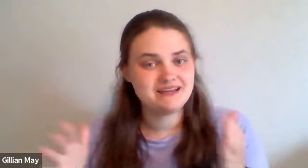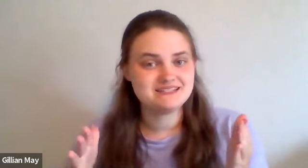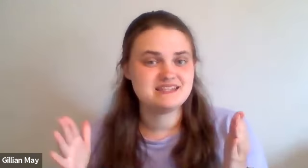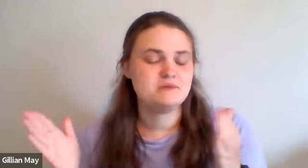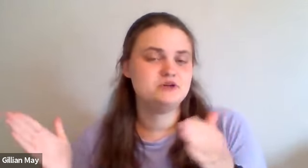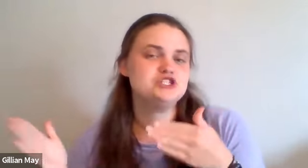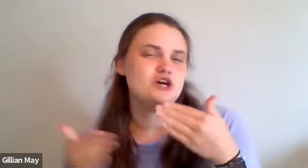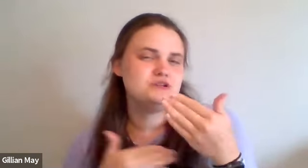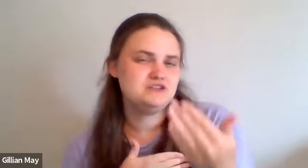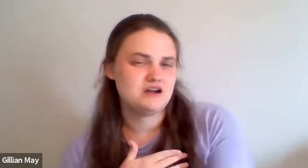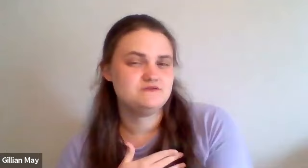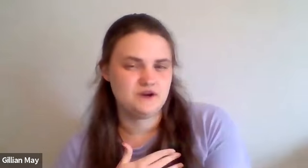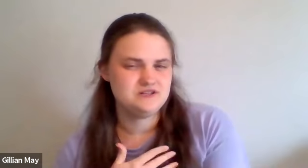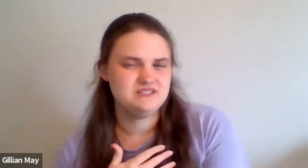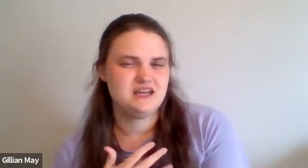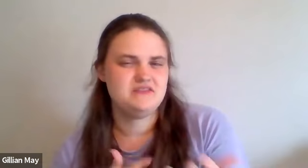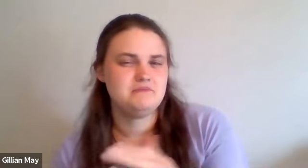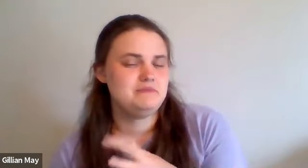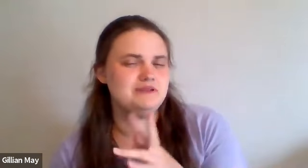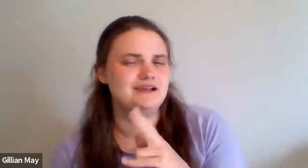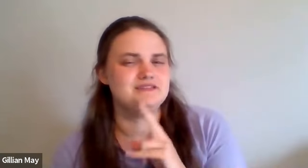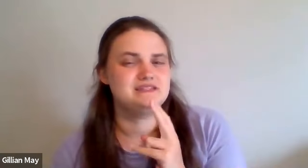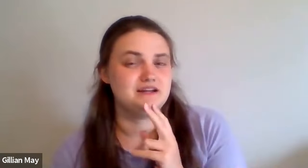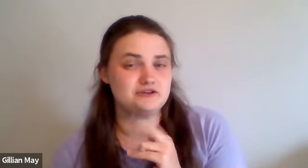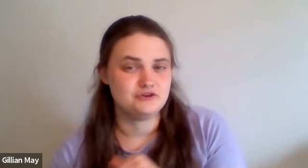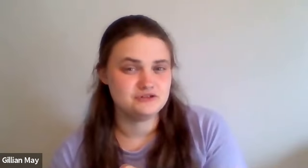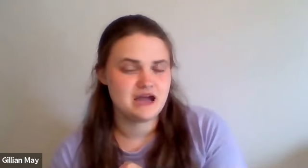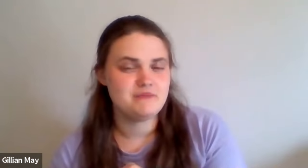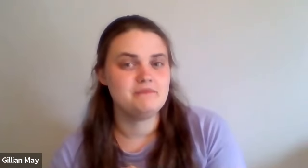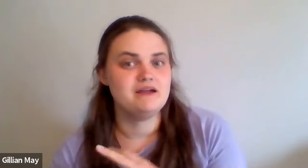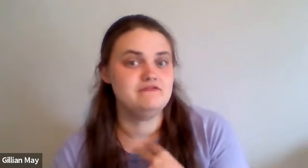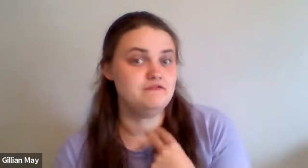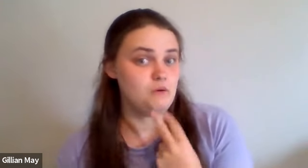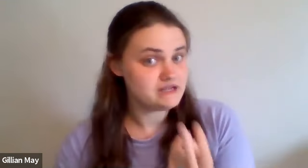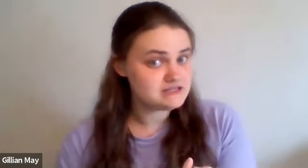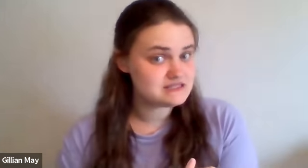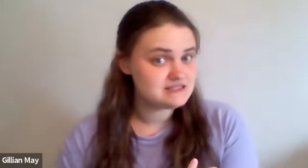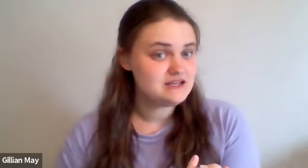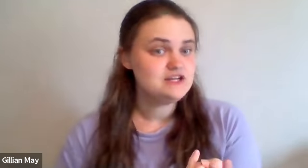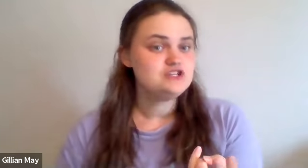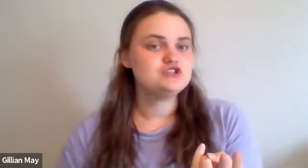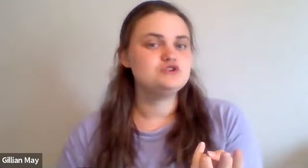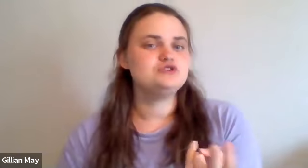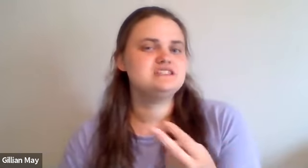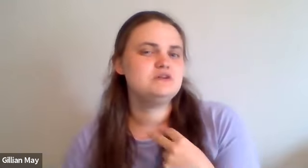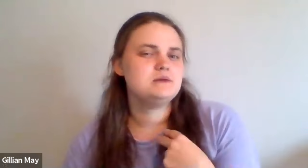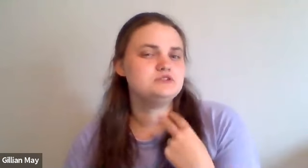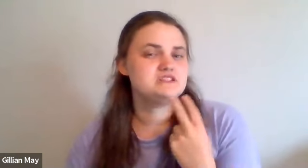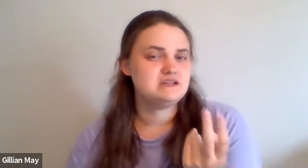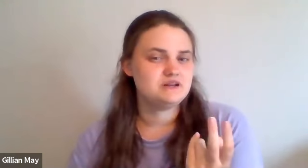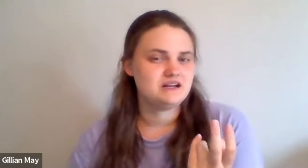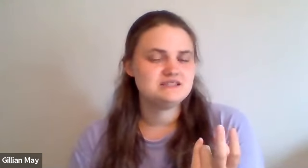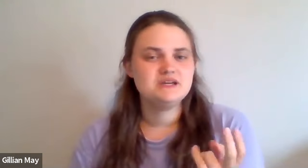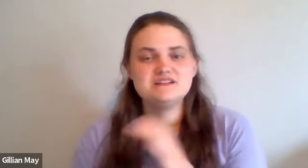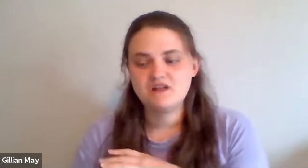is that I'm going to show it to you guys first, and then maybe like the second or third time I might voice, so you're still able to see what it is, because a lot